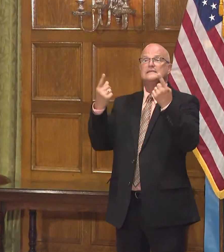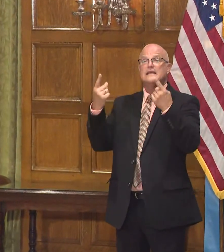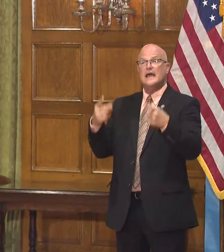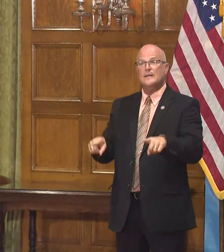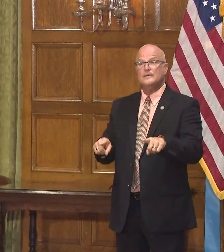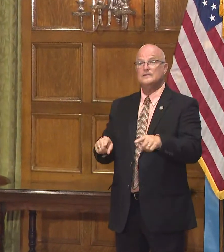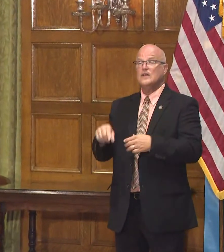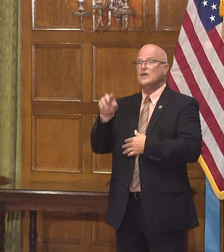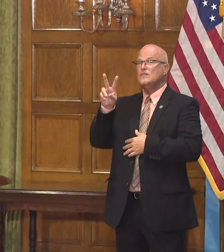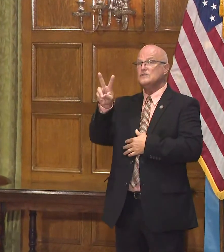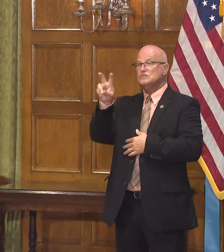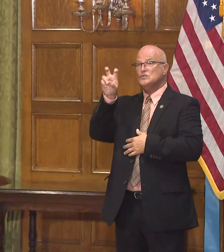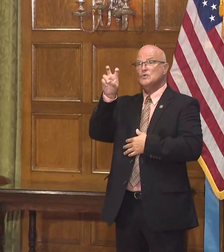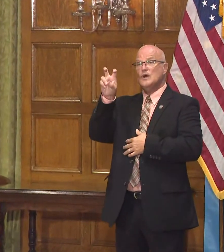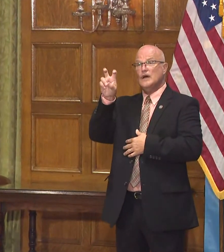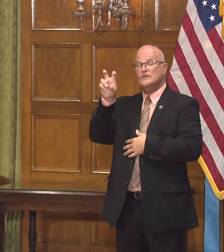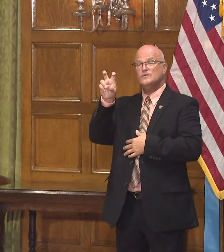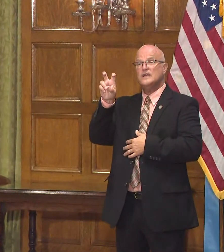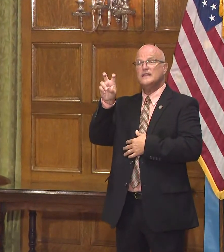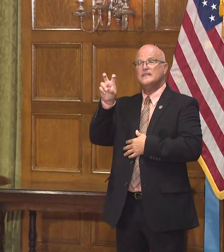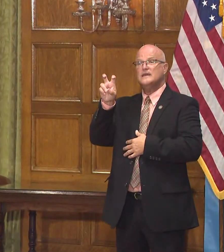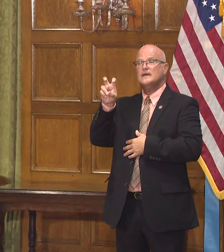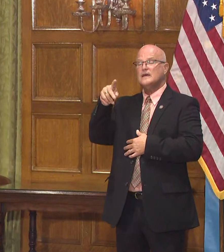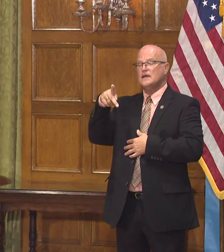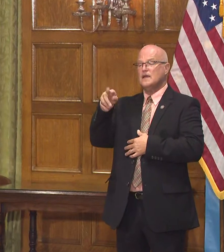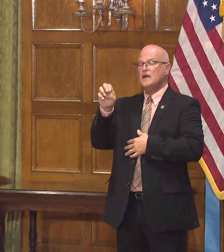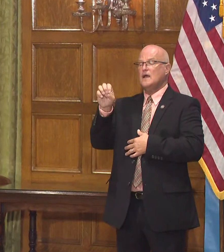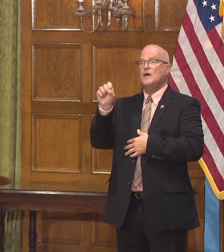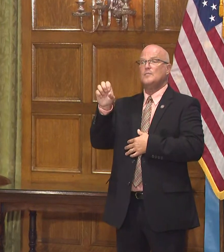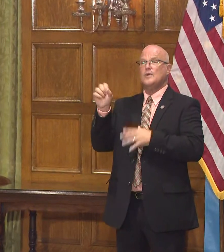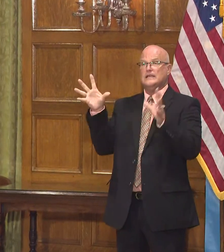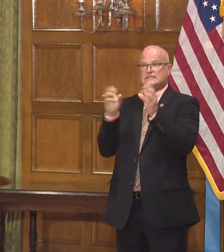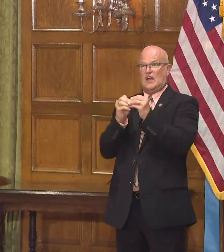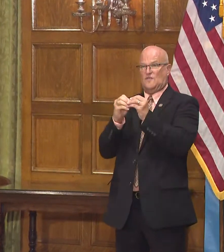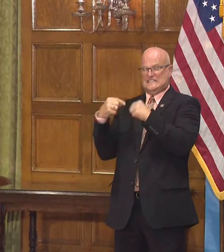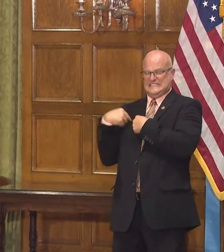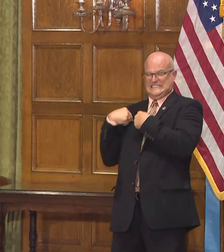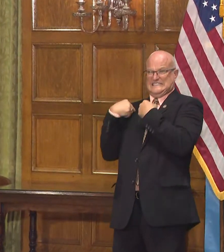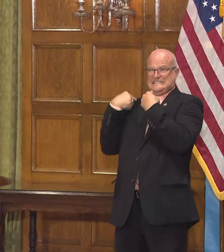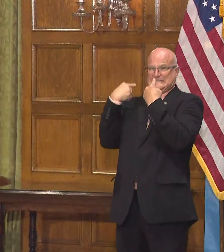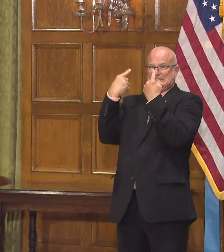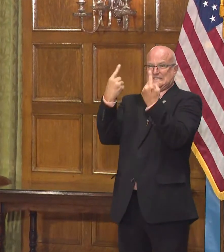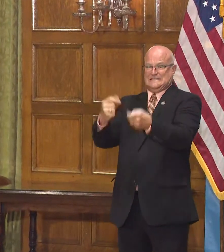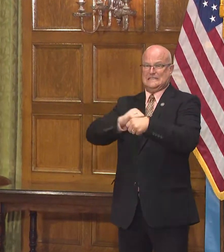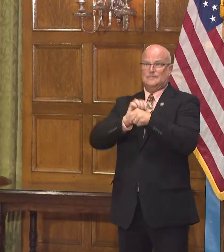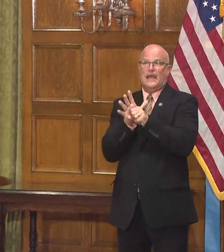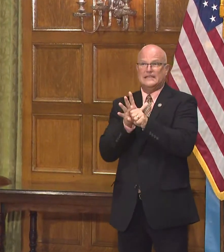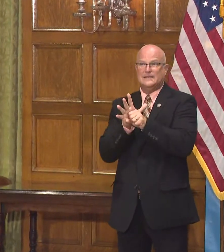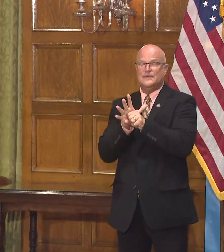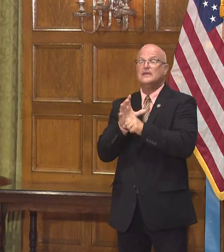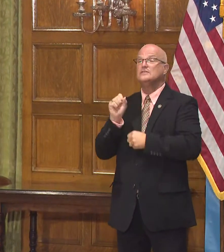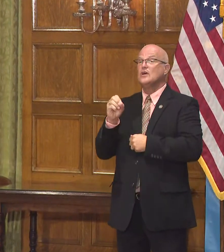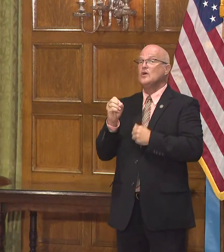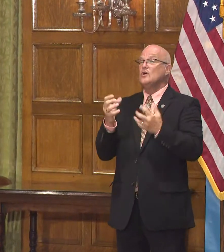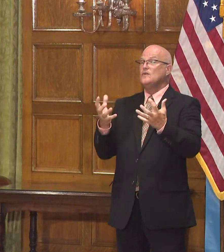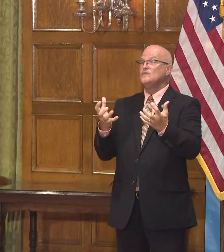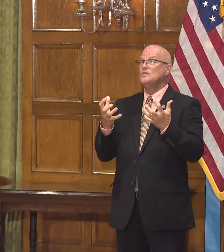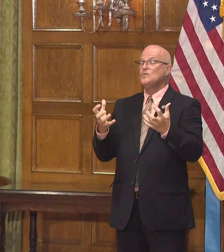be the 200th presser since the pandemic began. So if you